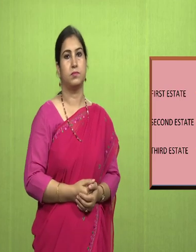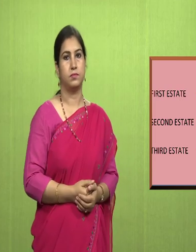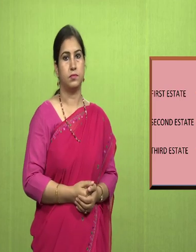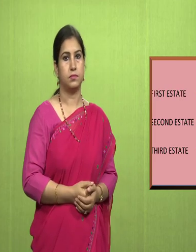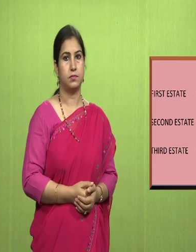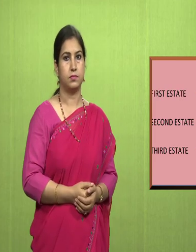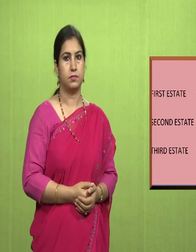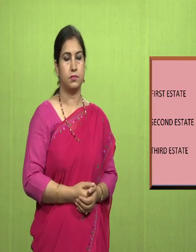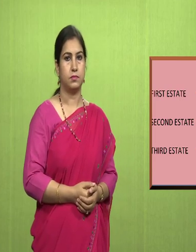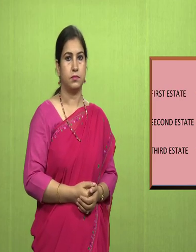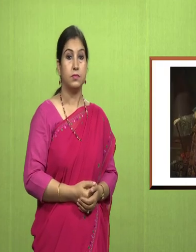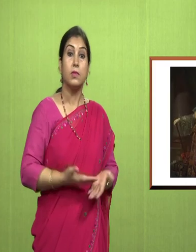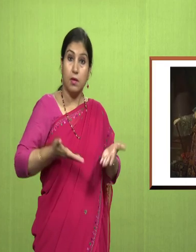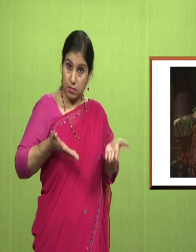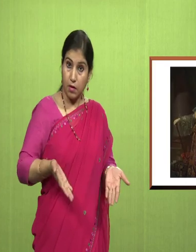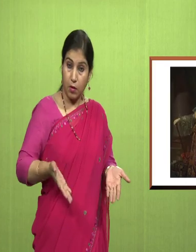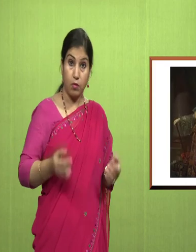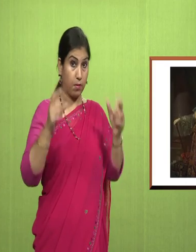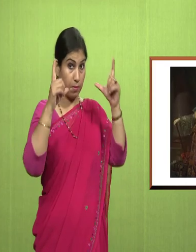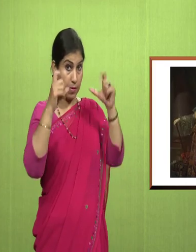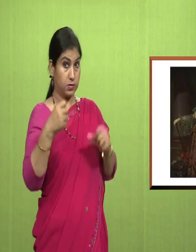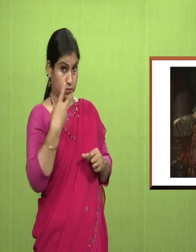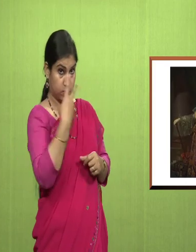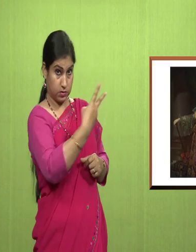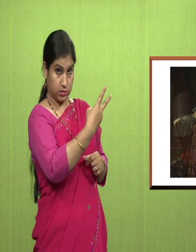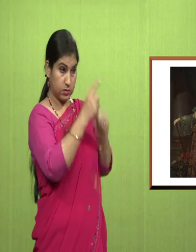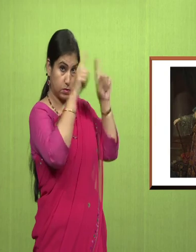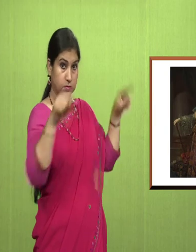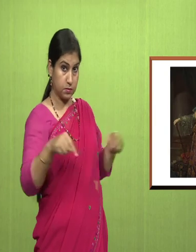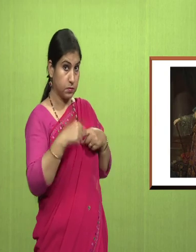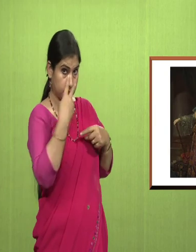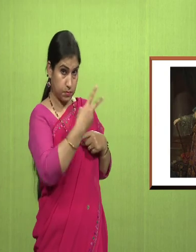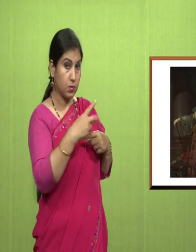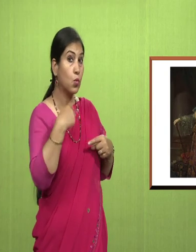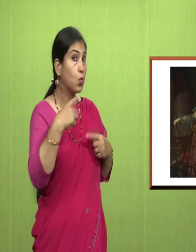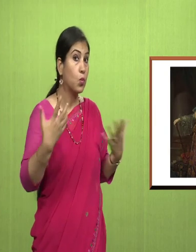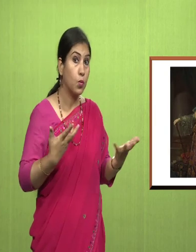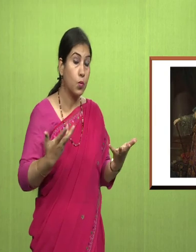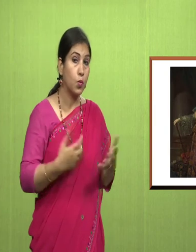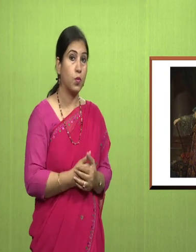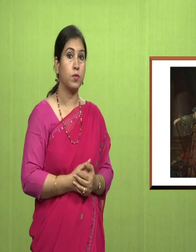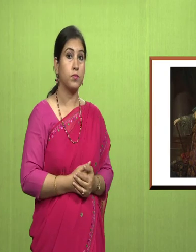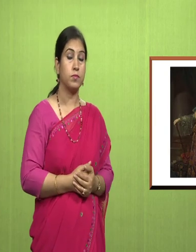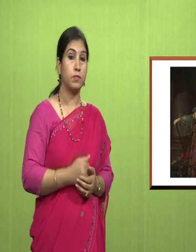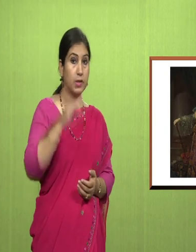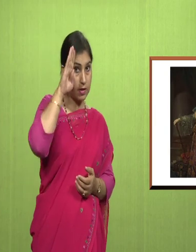Learners, right now the picture you can see on the screen is of